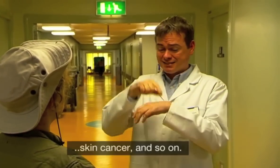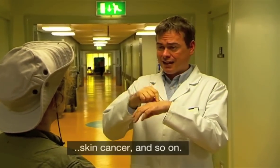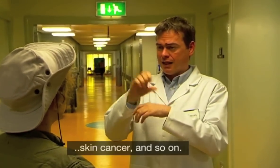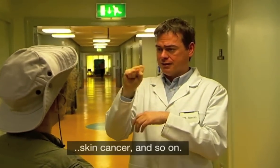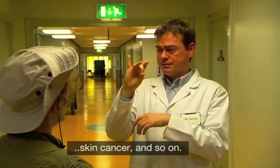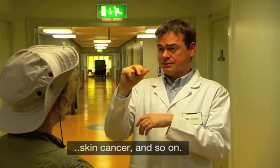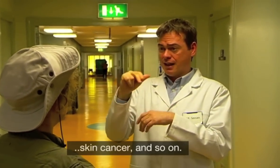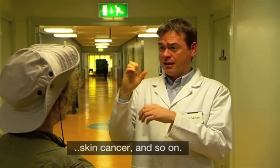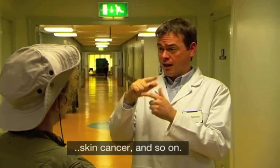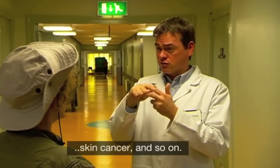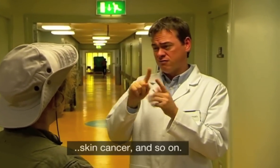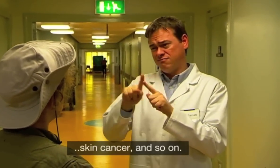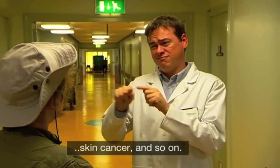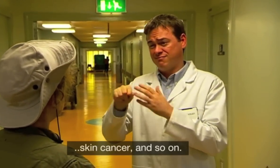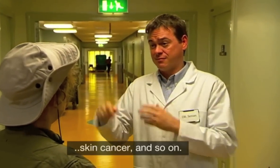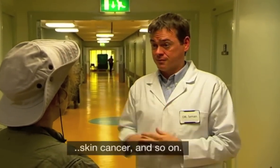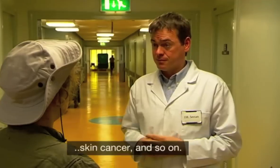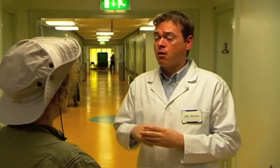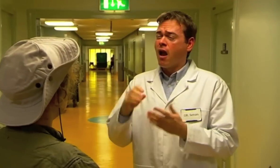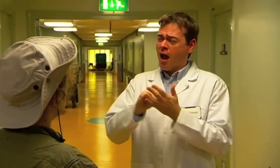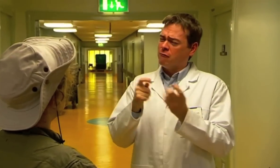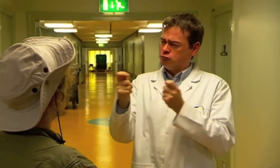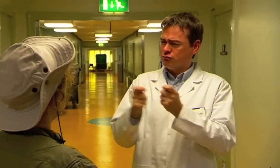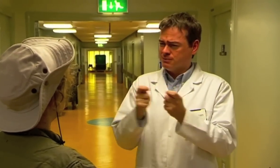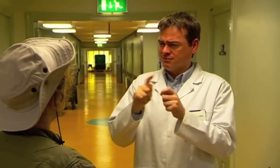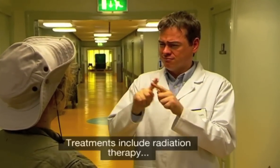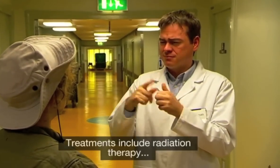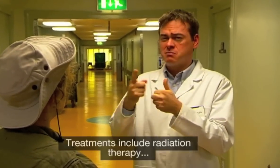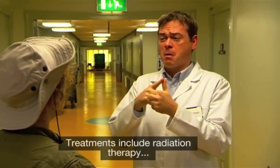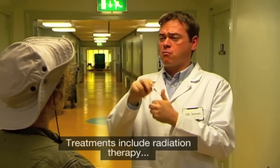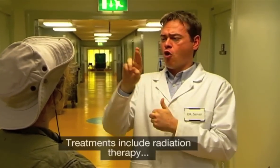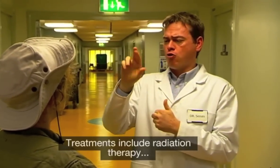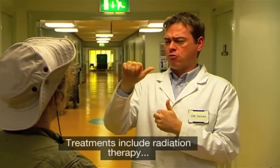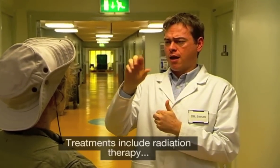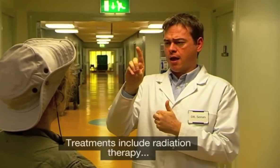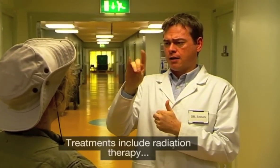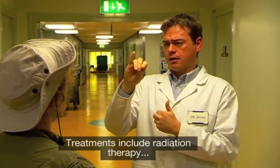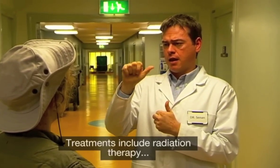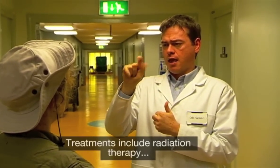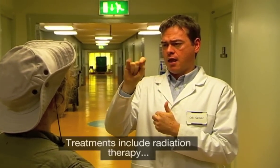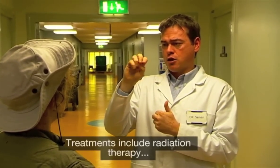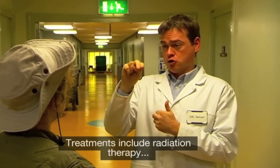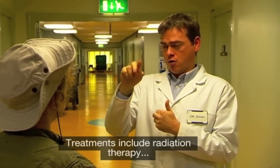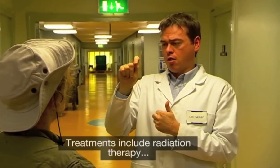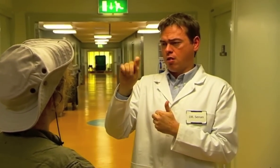skin cancer, and so on. Treatments include radiation therapy.